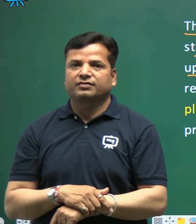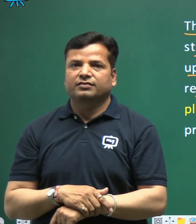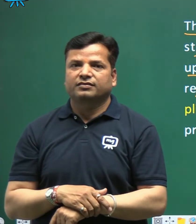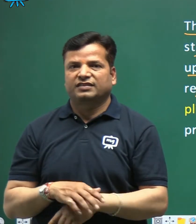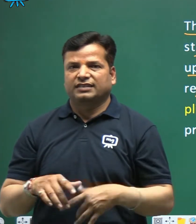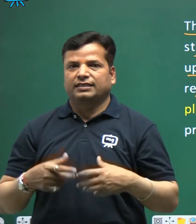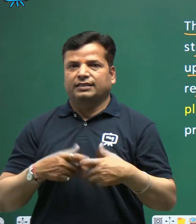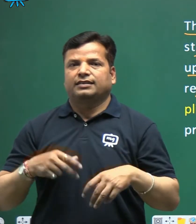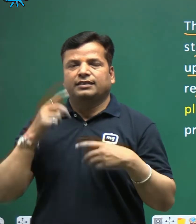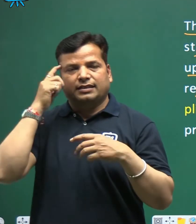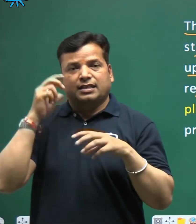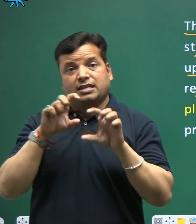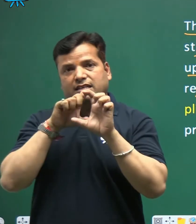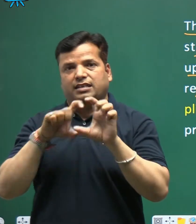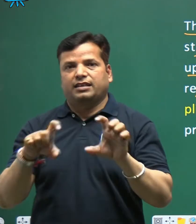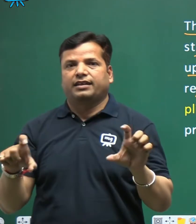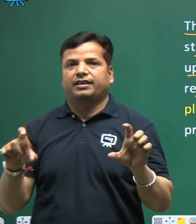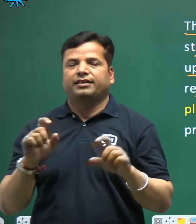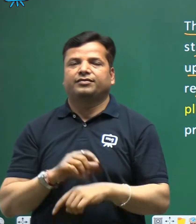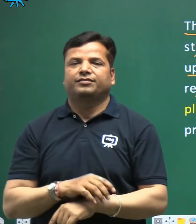realized